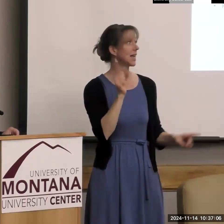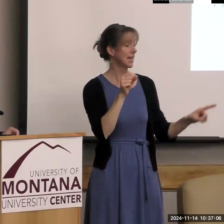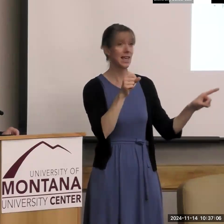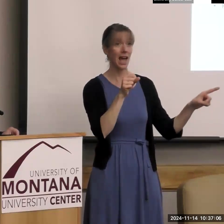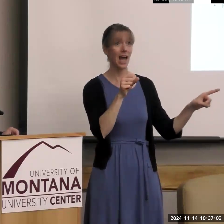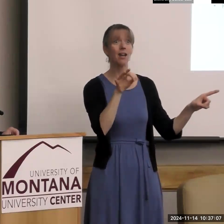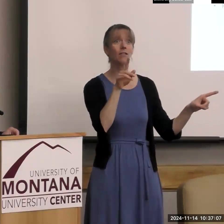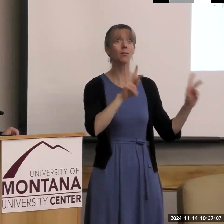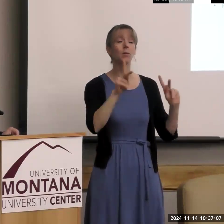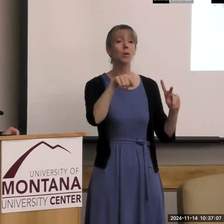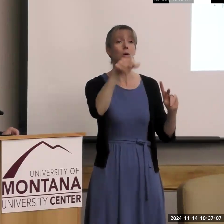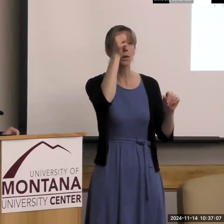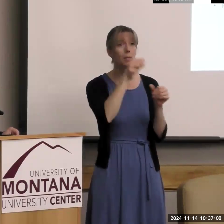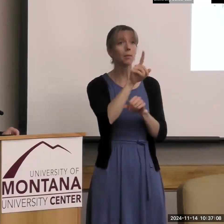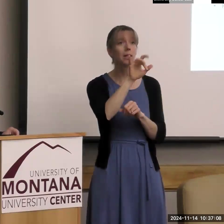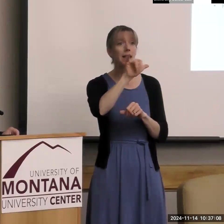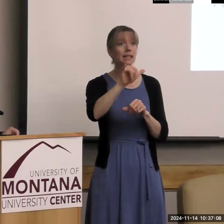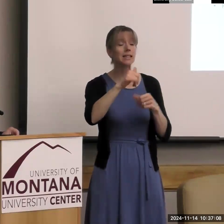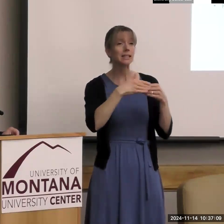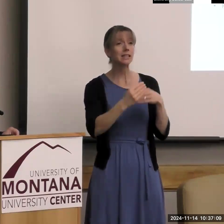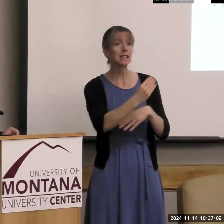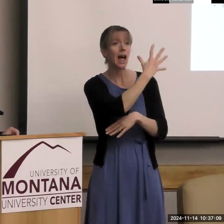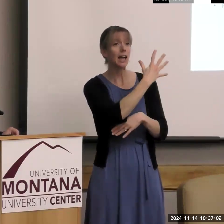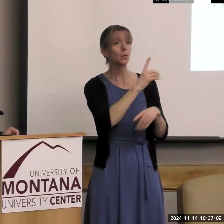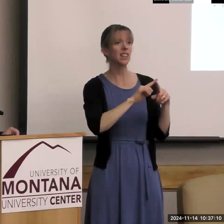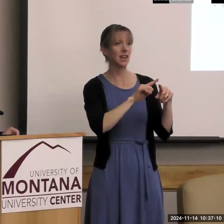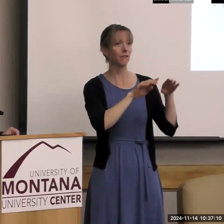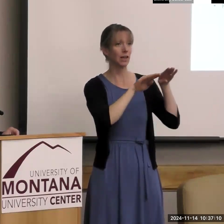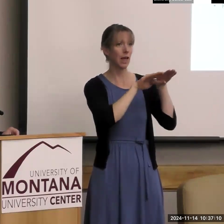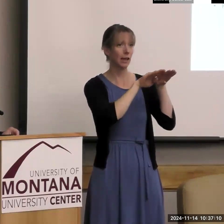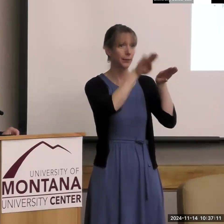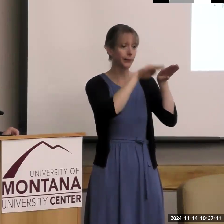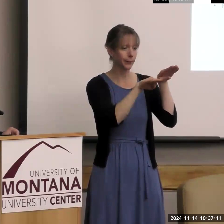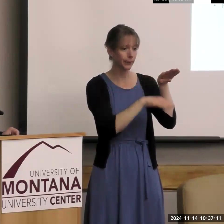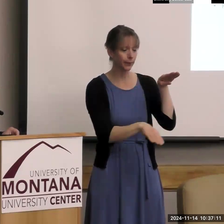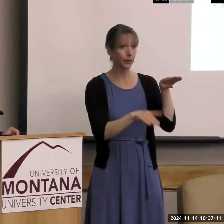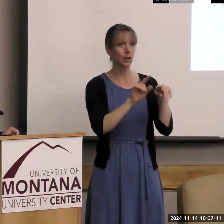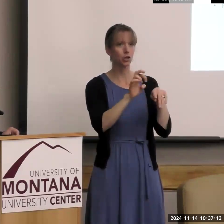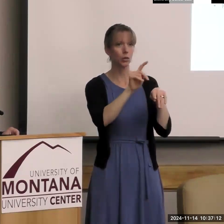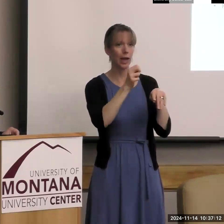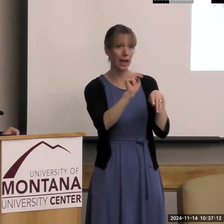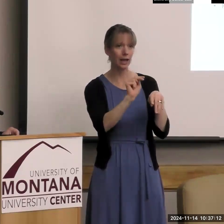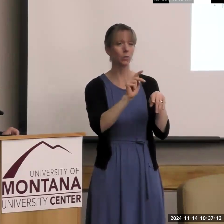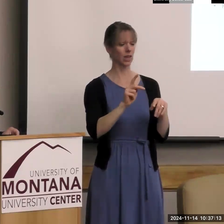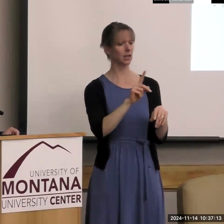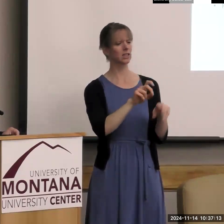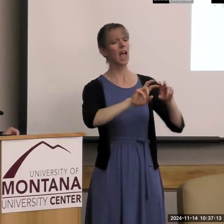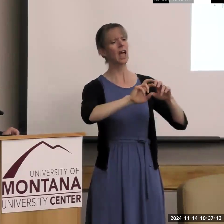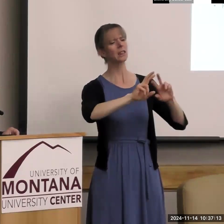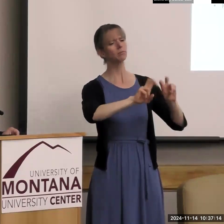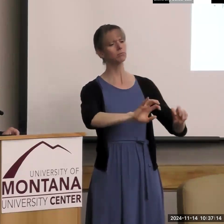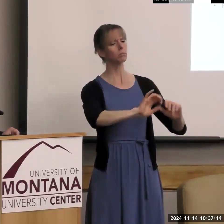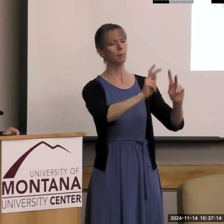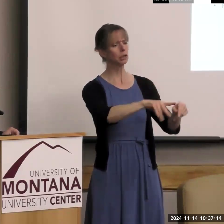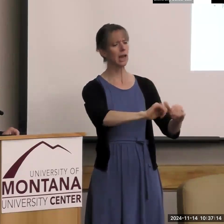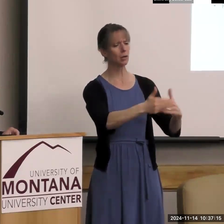if people remember Lindsay's slide with the different terrain. Yeah. Right? We used to just assess how the person was doing and whether or